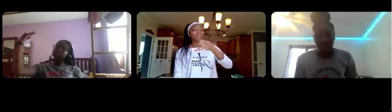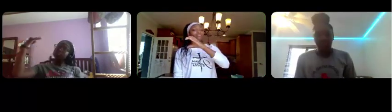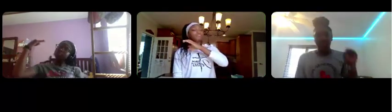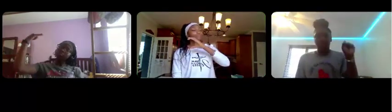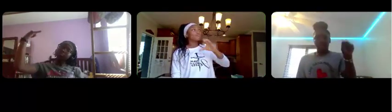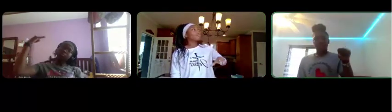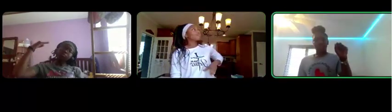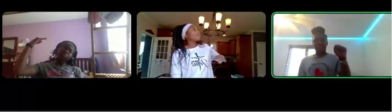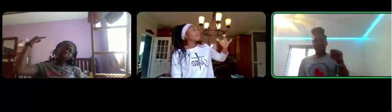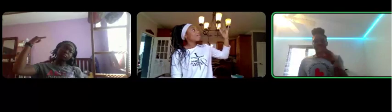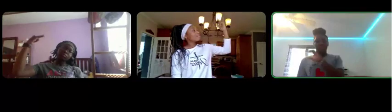Wait, so.